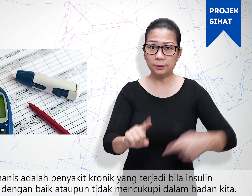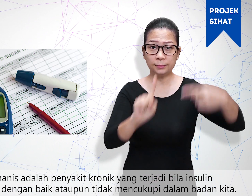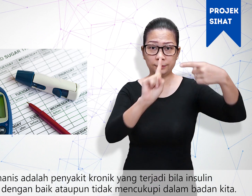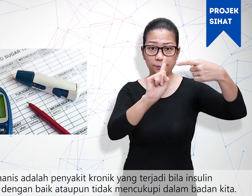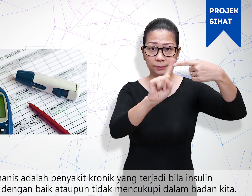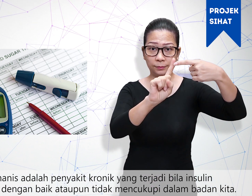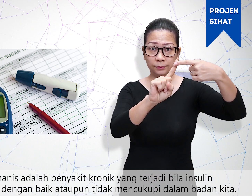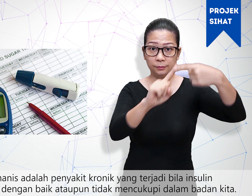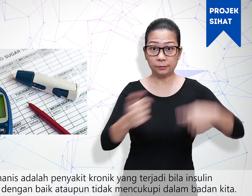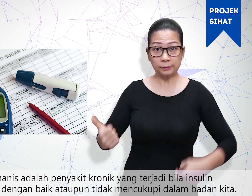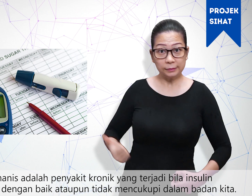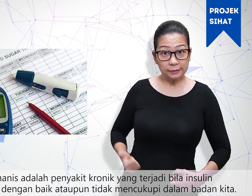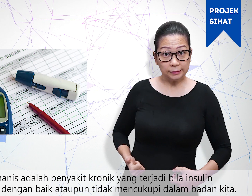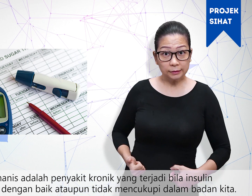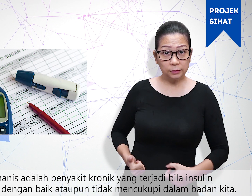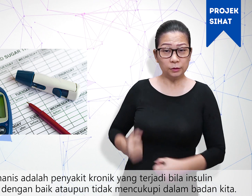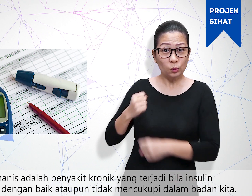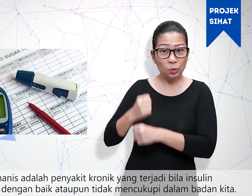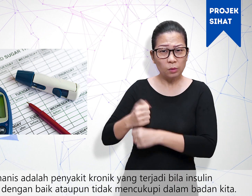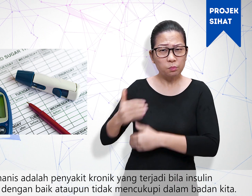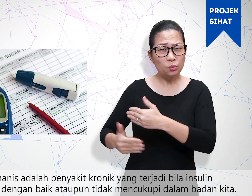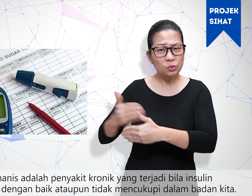when insulin doesn't work properly